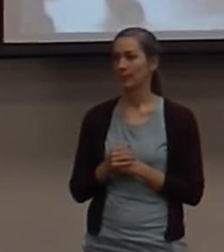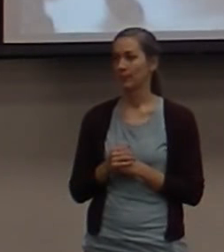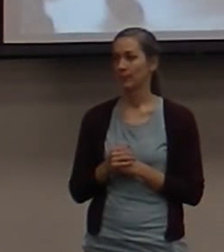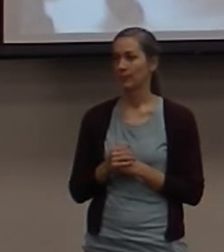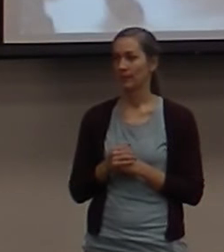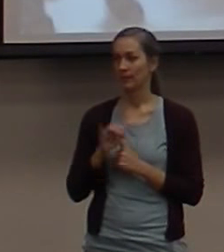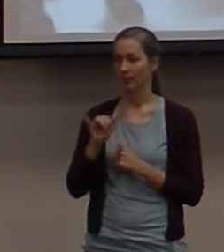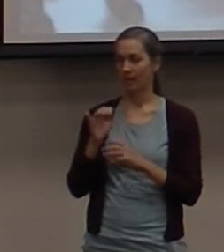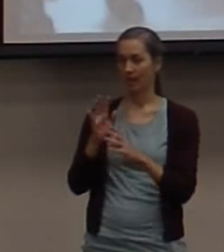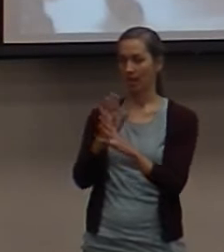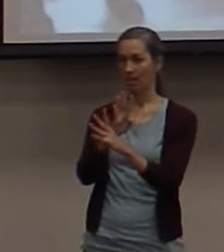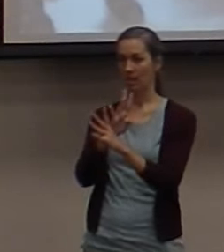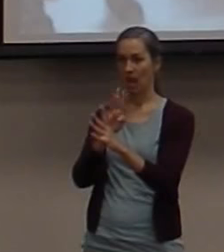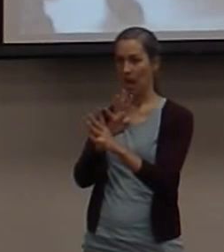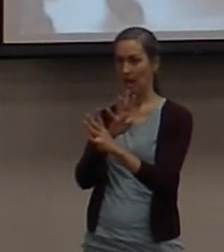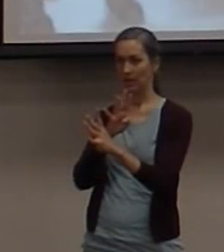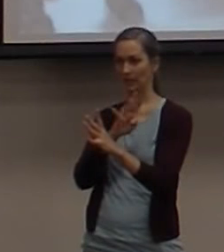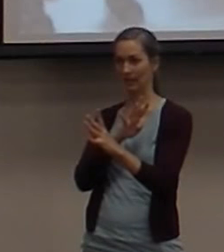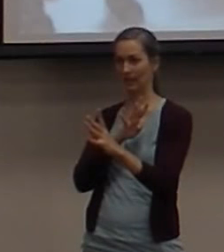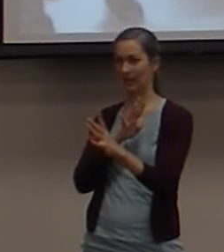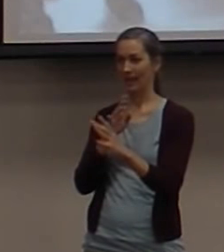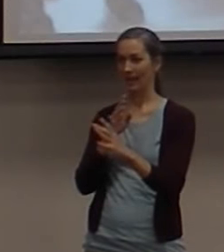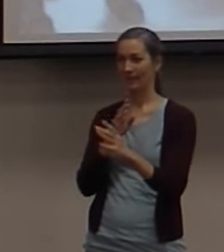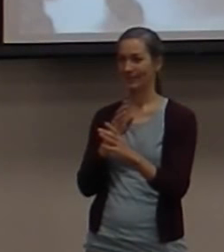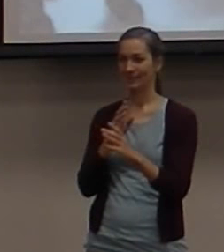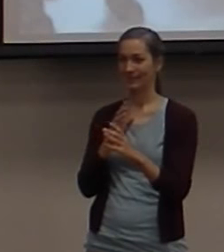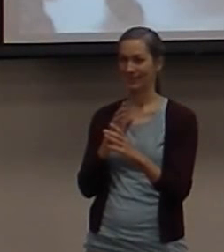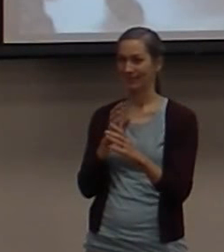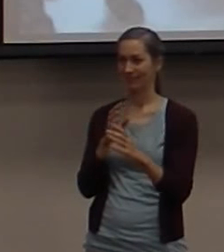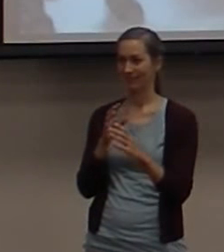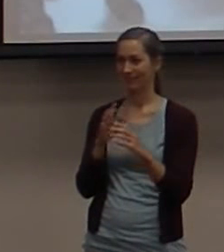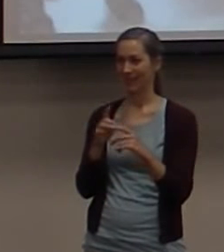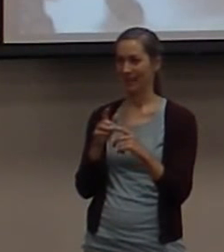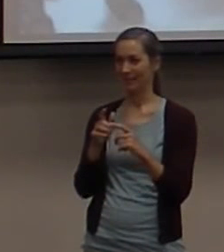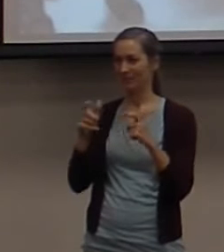And that line, seriously, was as long as the line that we started with.